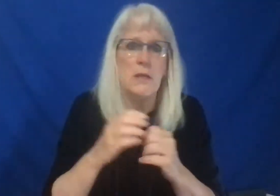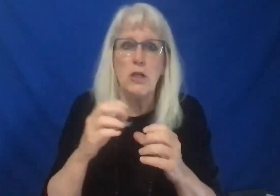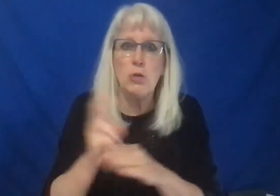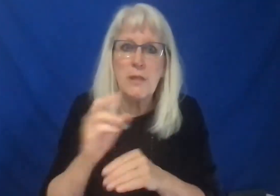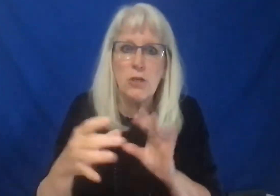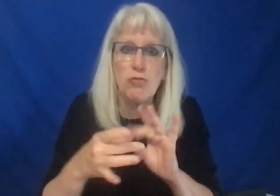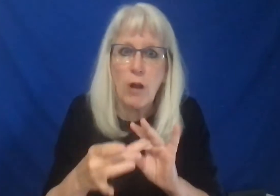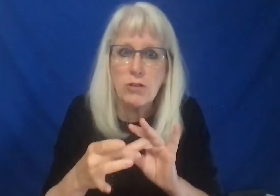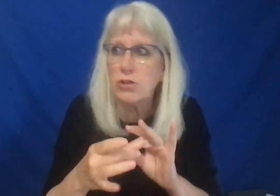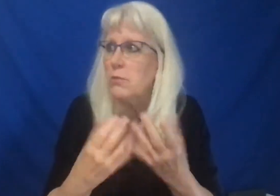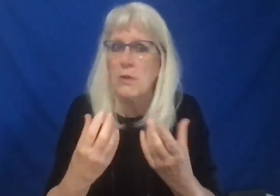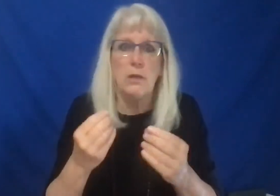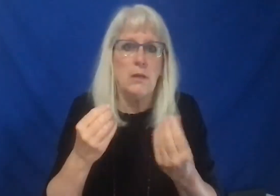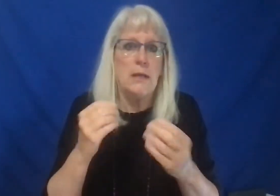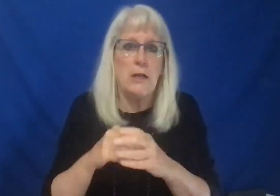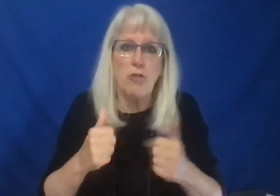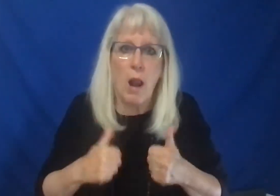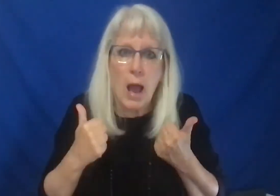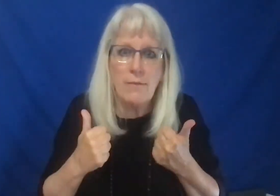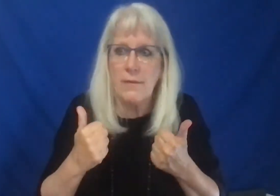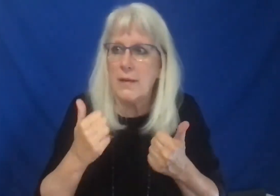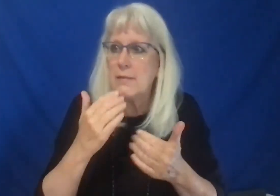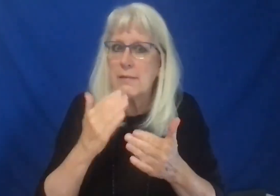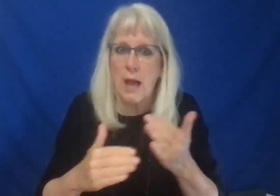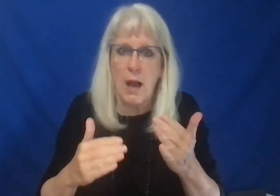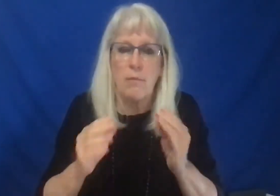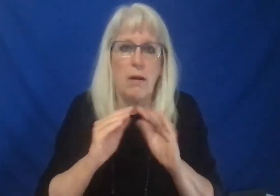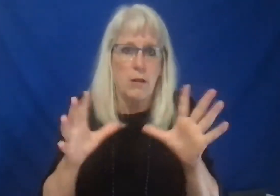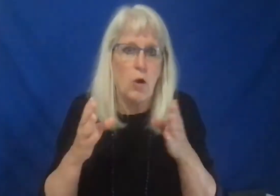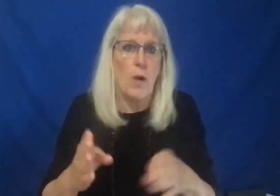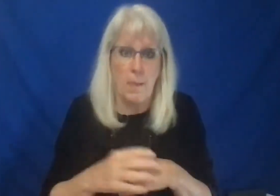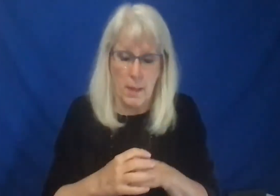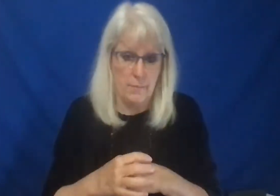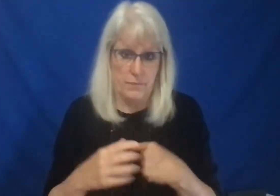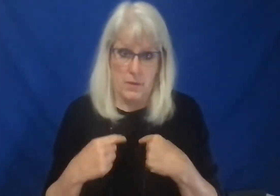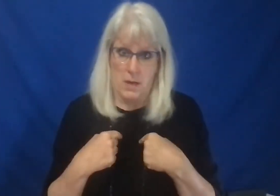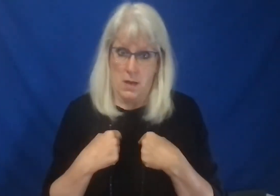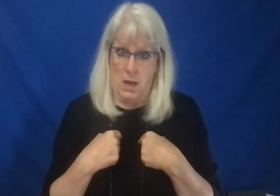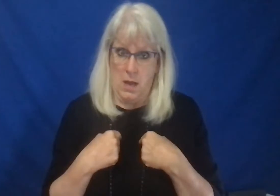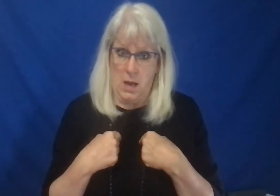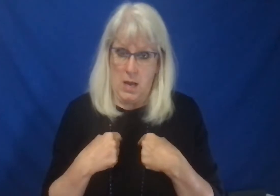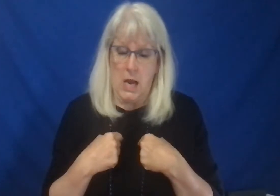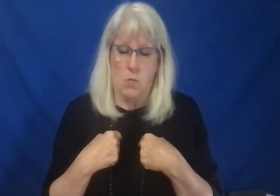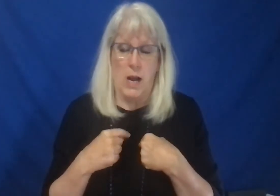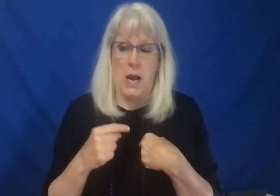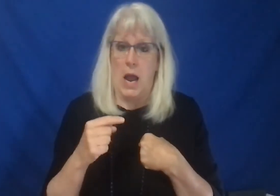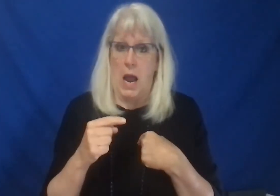in a practical, tangible way. I literally invoke these as I am